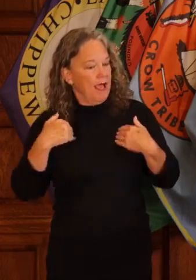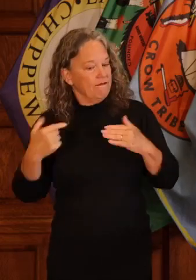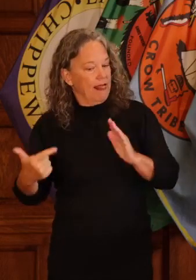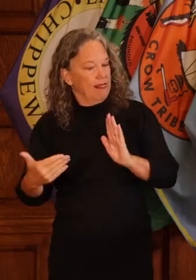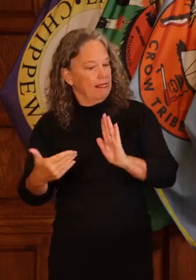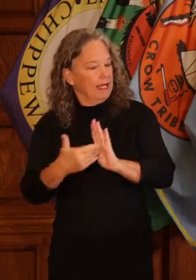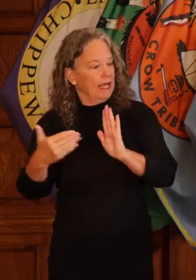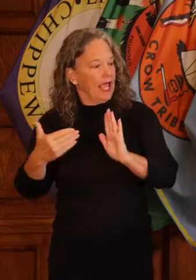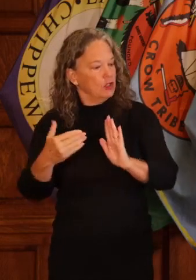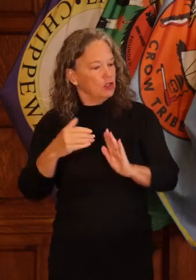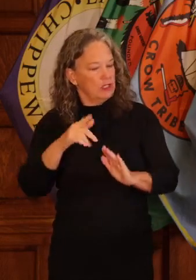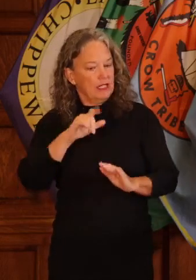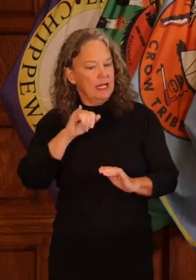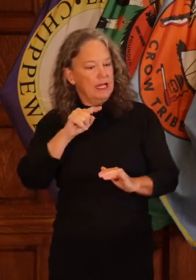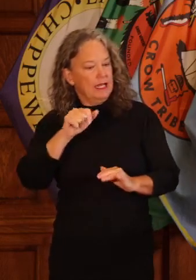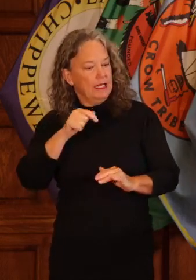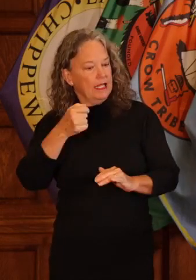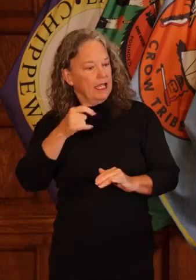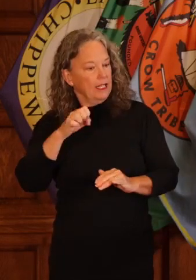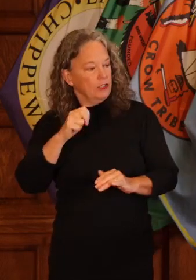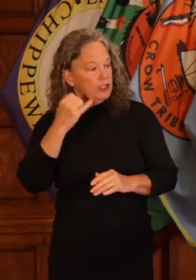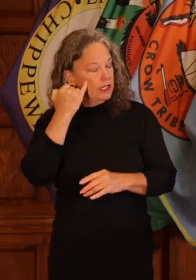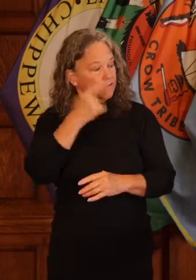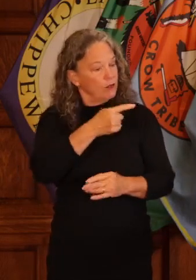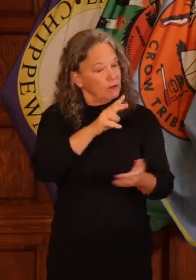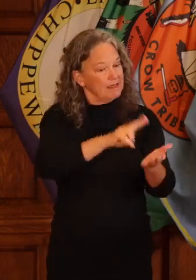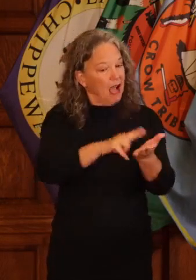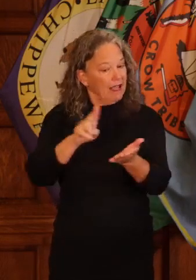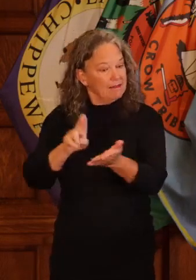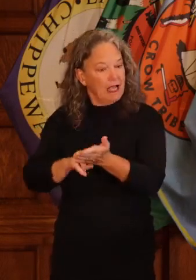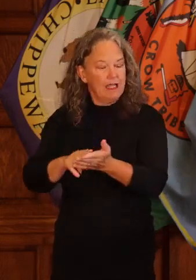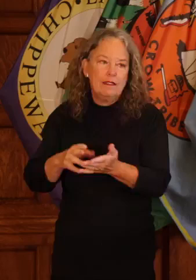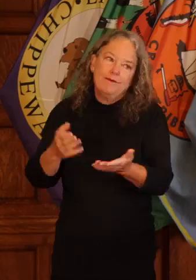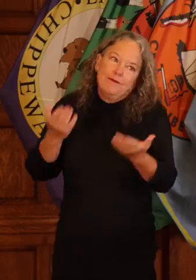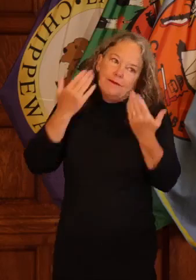those? I don't know. I think they're good policy.